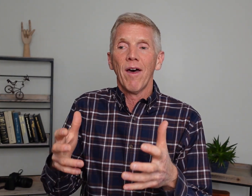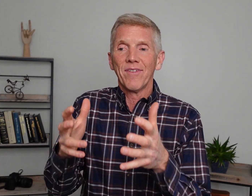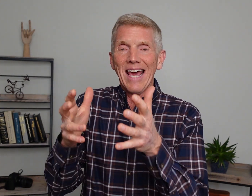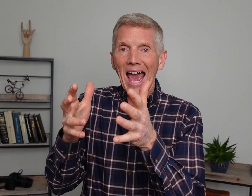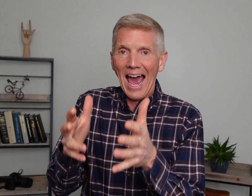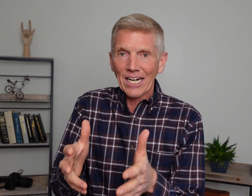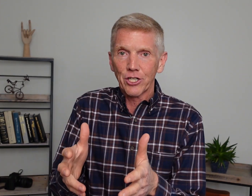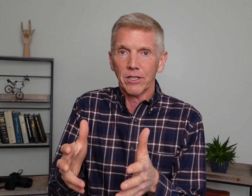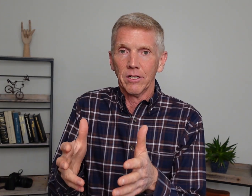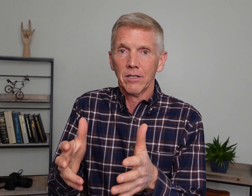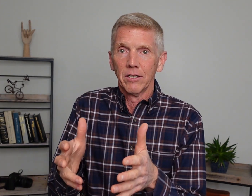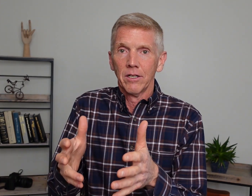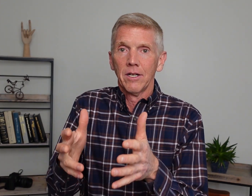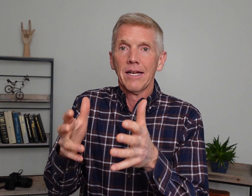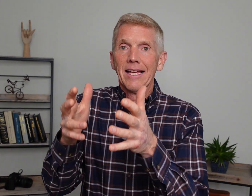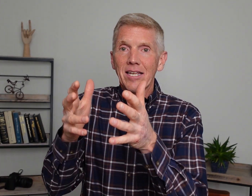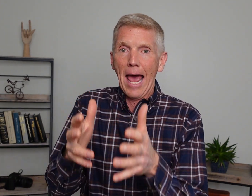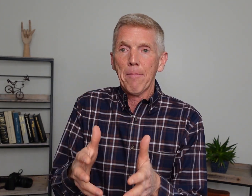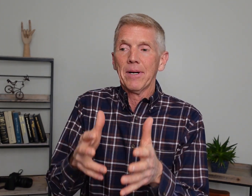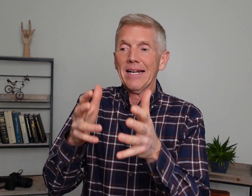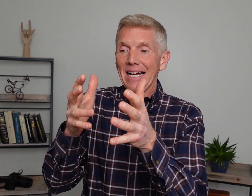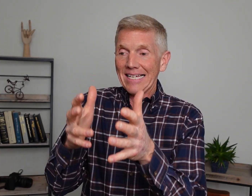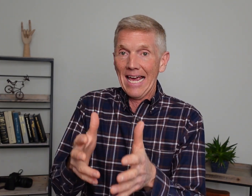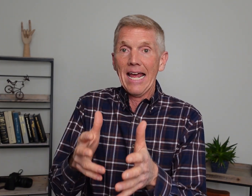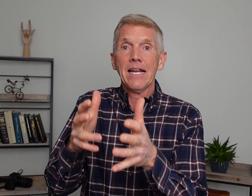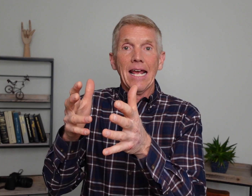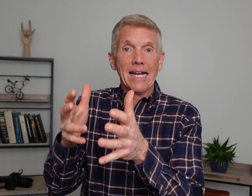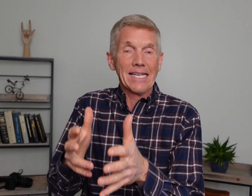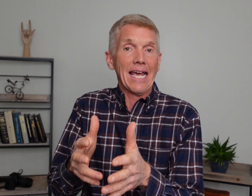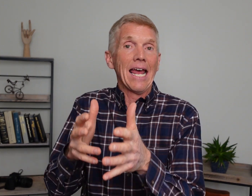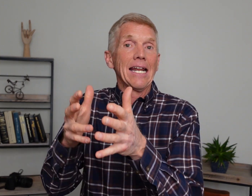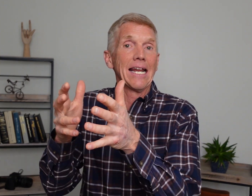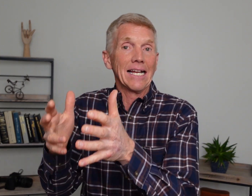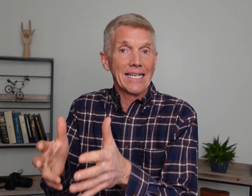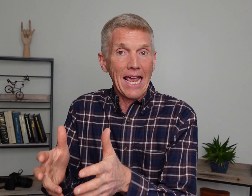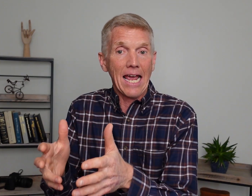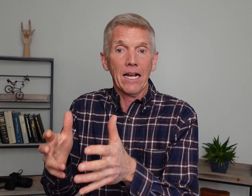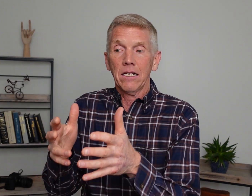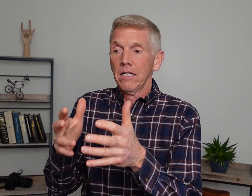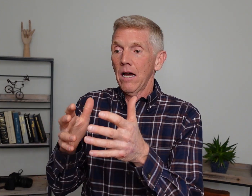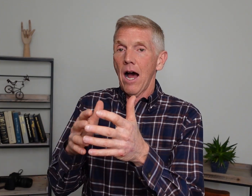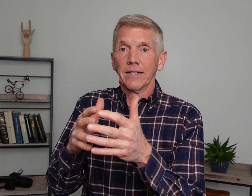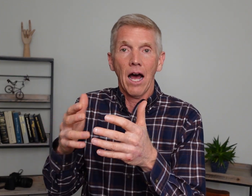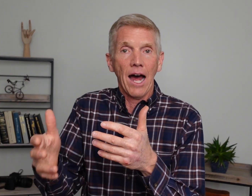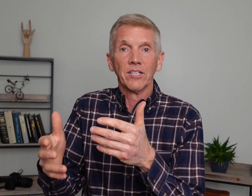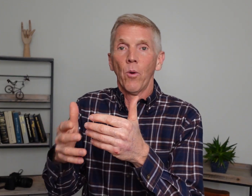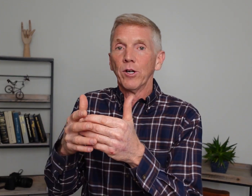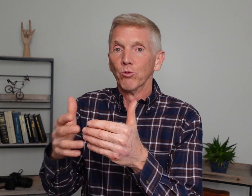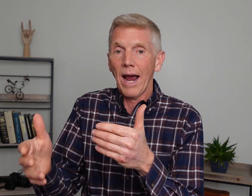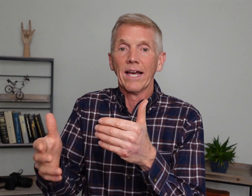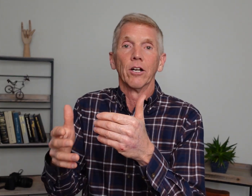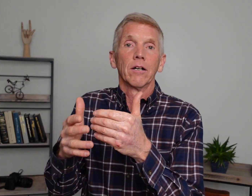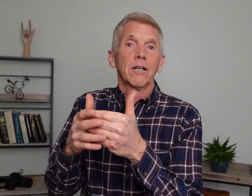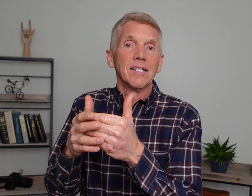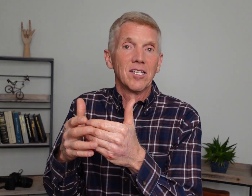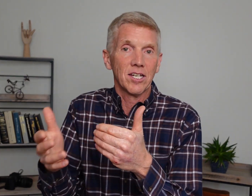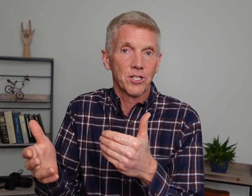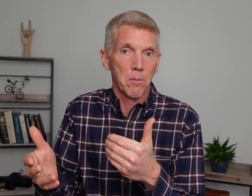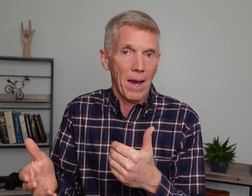the action is happening again and again and again on an ongoing, regular, consistent